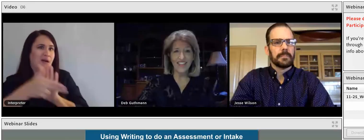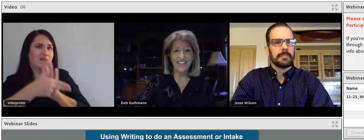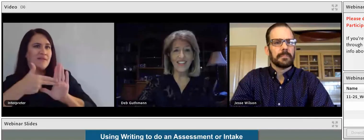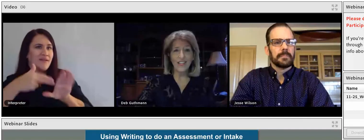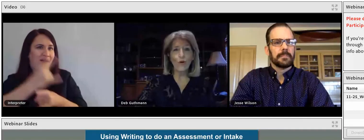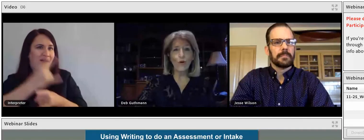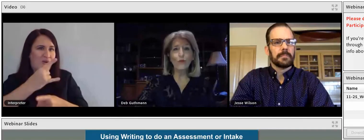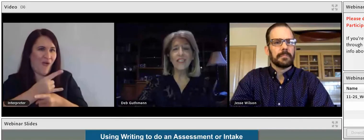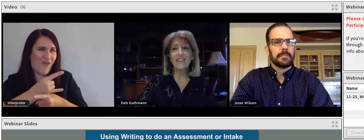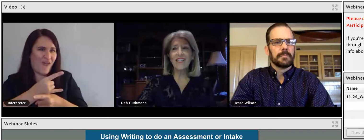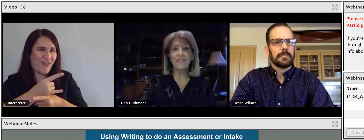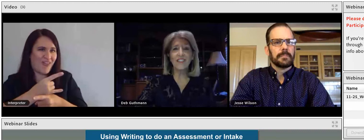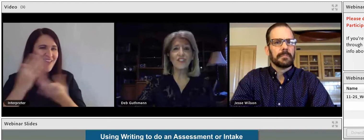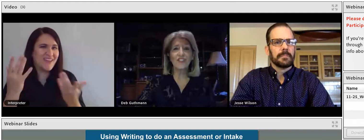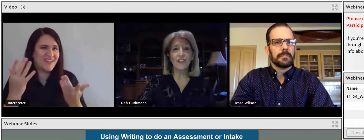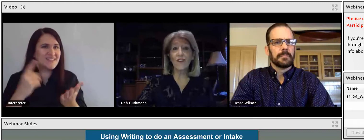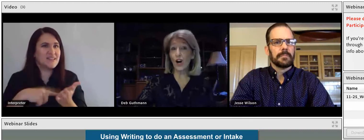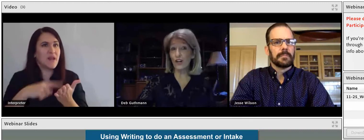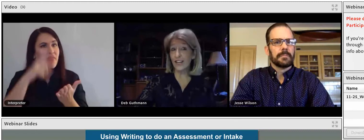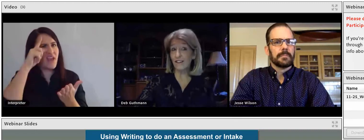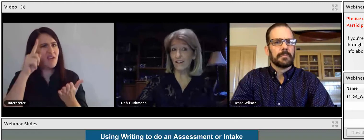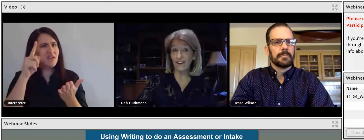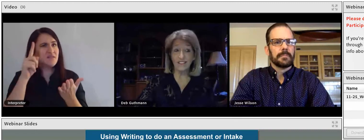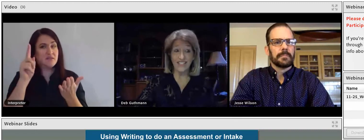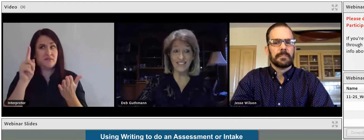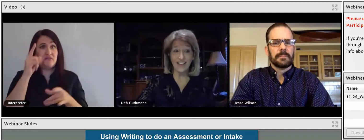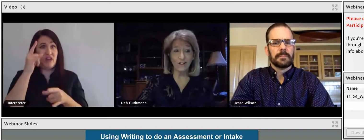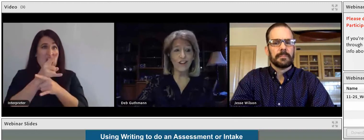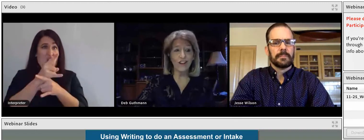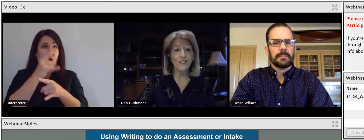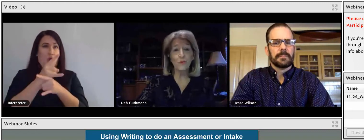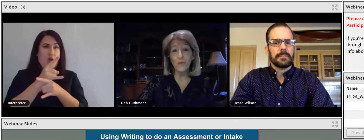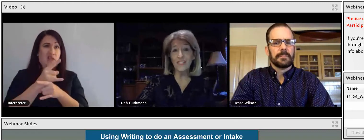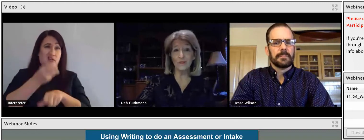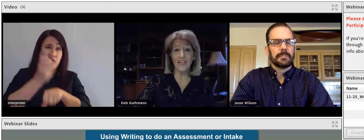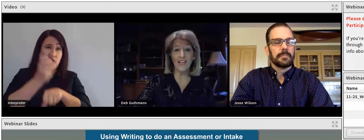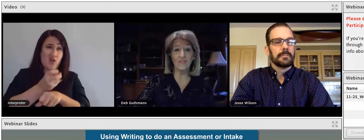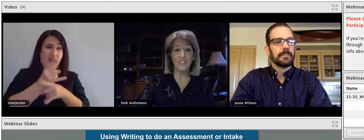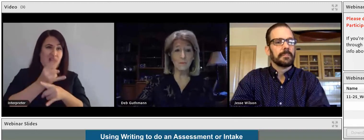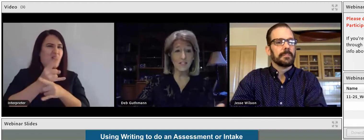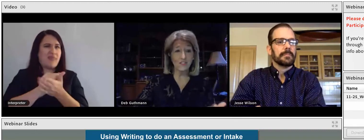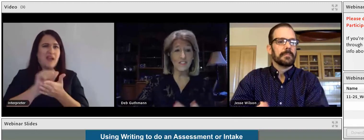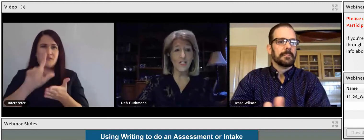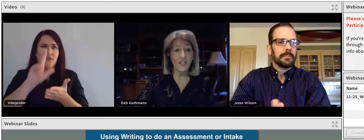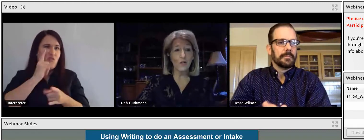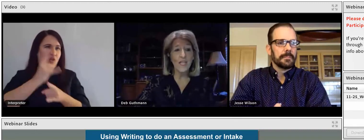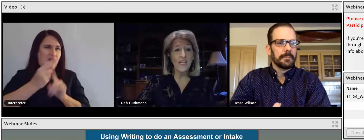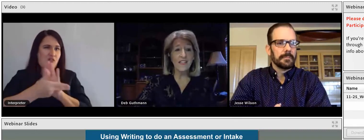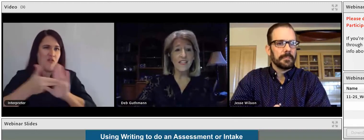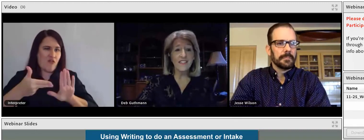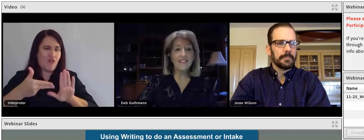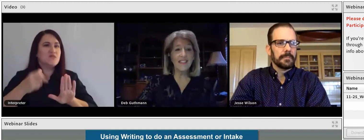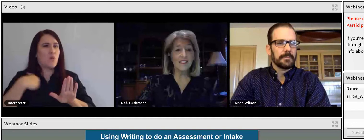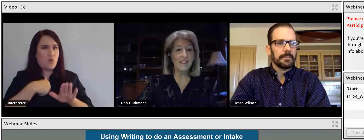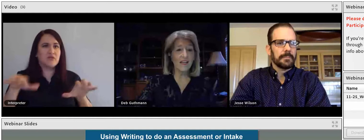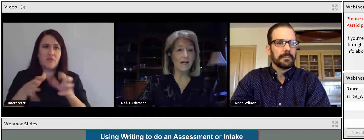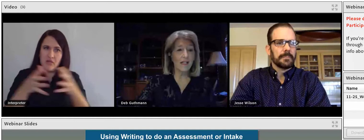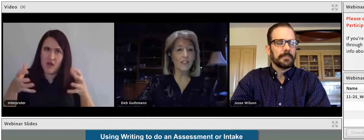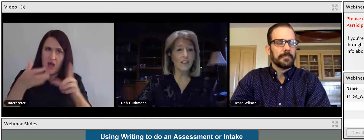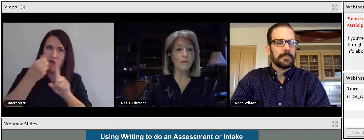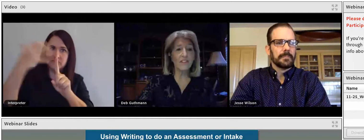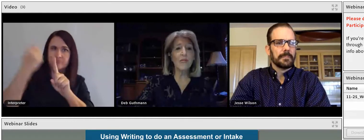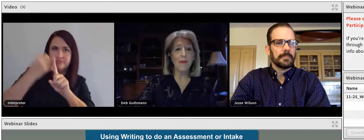alcohol, that only the definition of hard alcohol is alcohol. So we do a lot of expansion. So in this